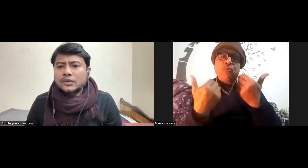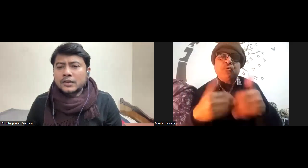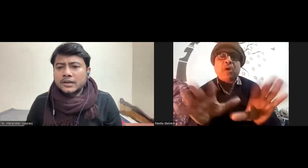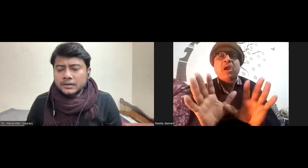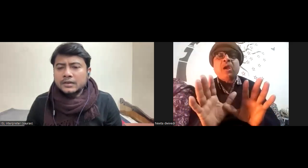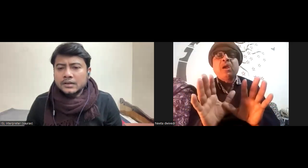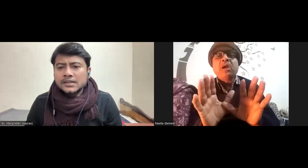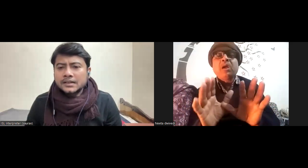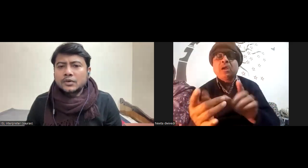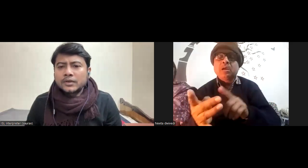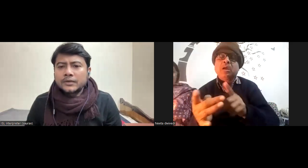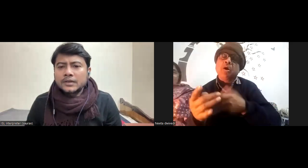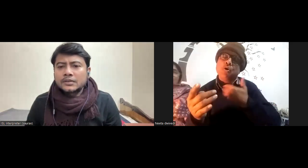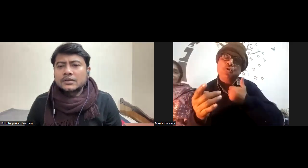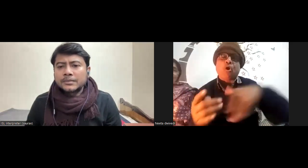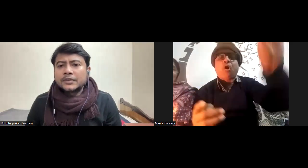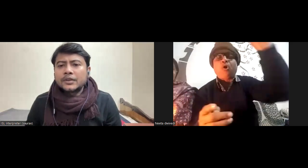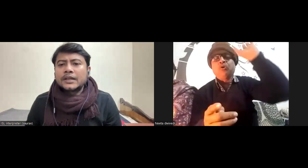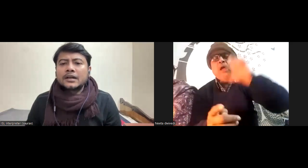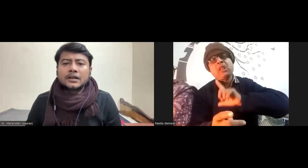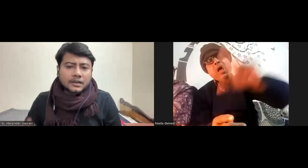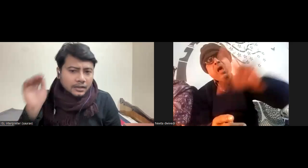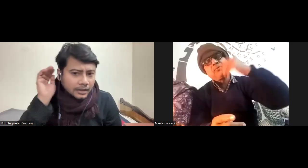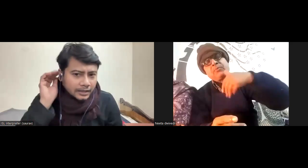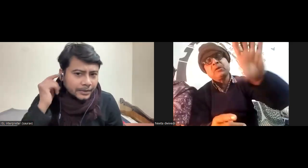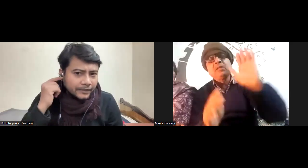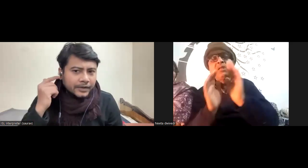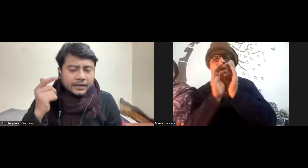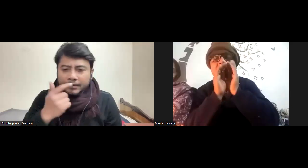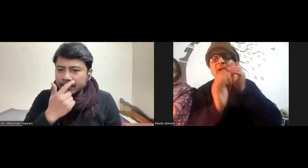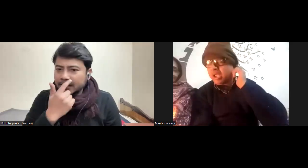Guru has already said the holy words or something, Dikha